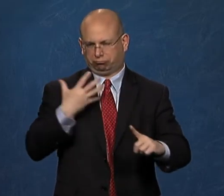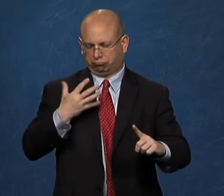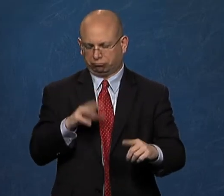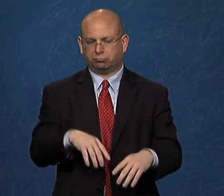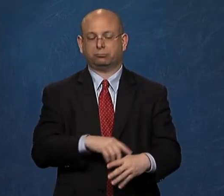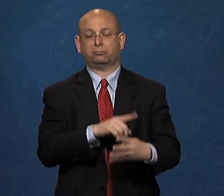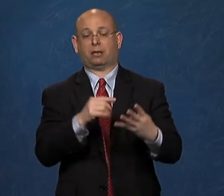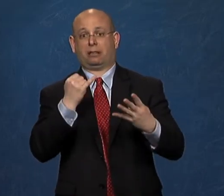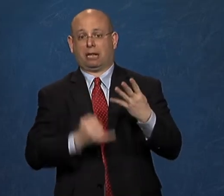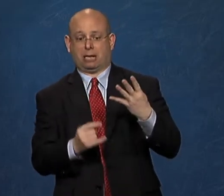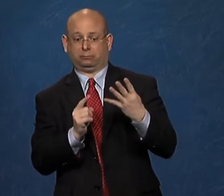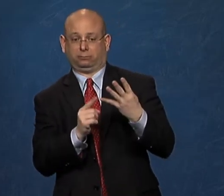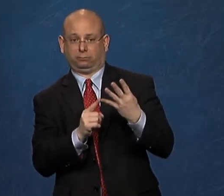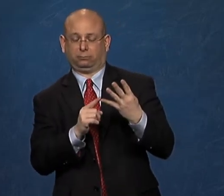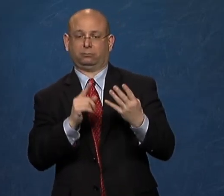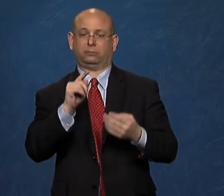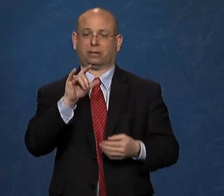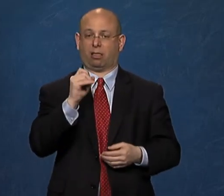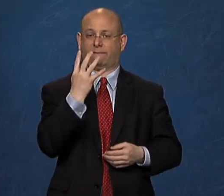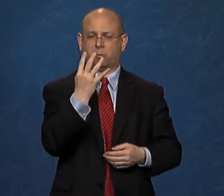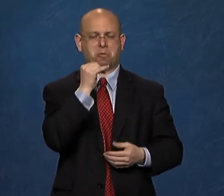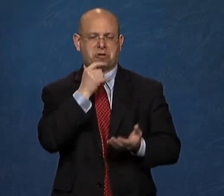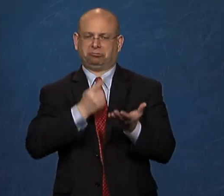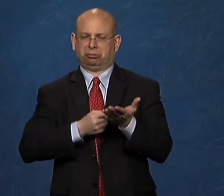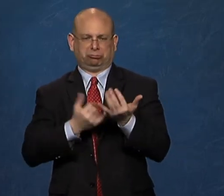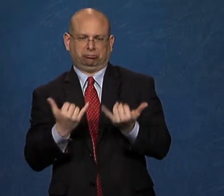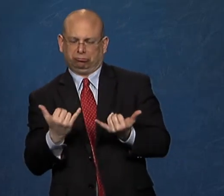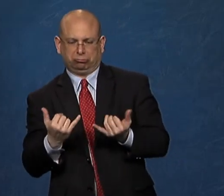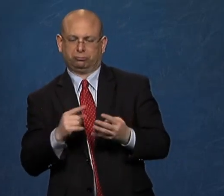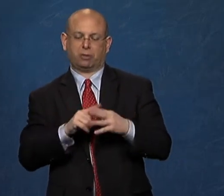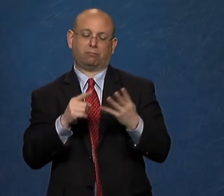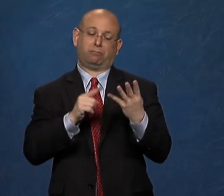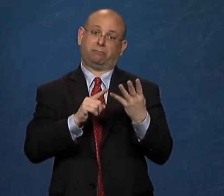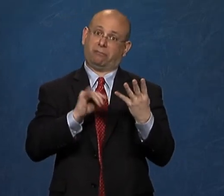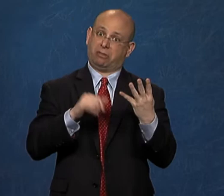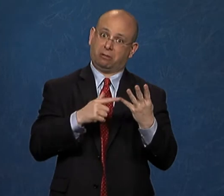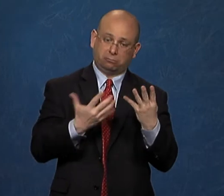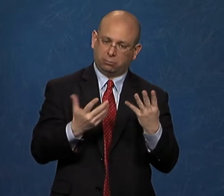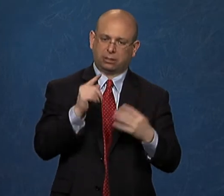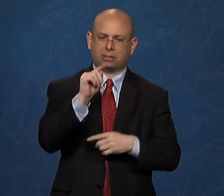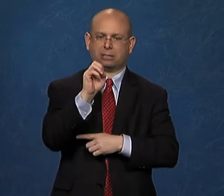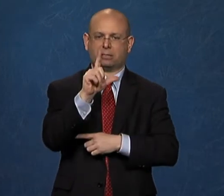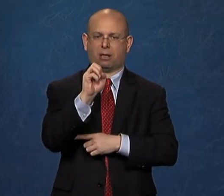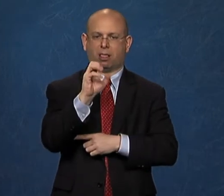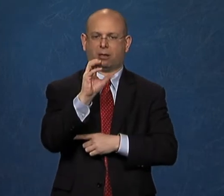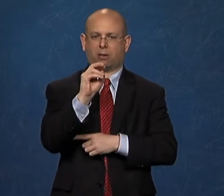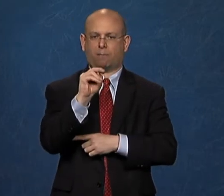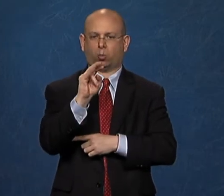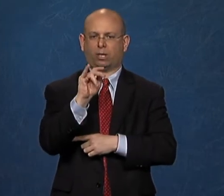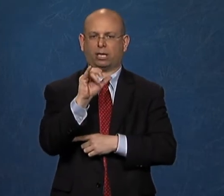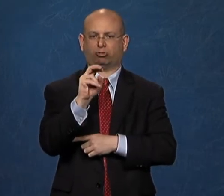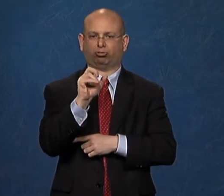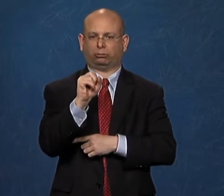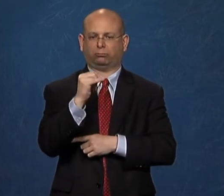that's open to general public use. And I'll talk more about that. Title 4 is not something we're going to go into a lot of detail right now, but it's